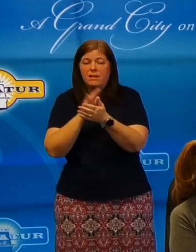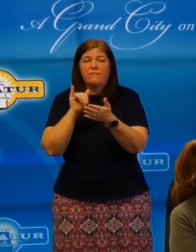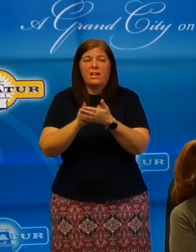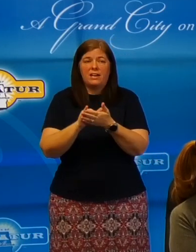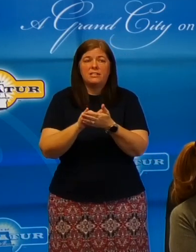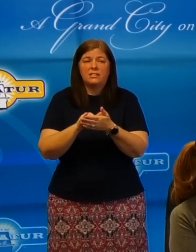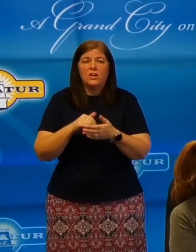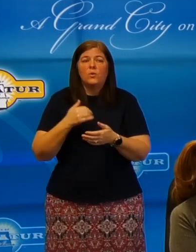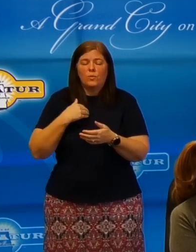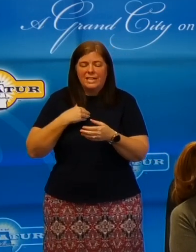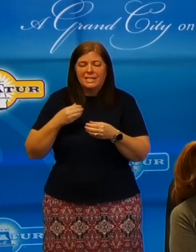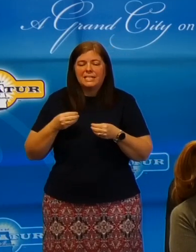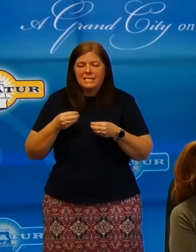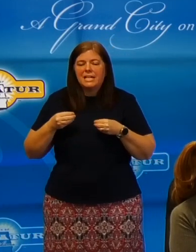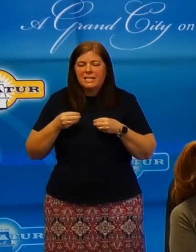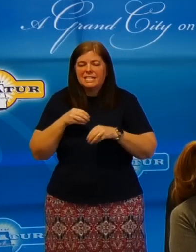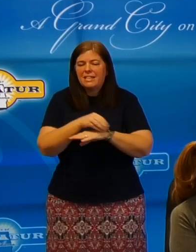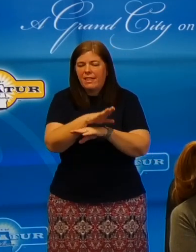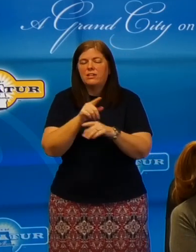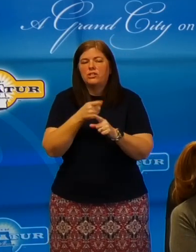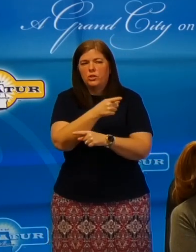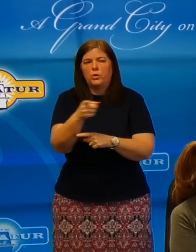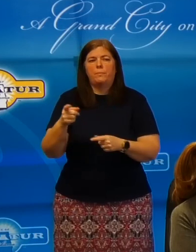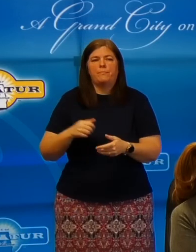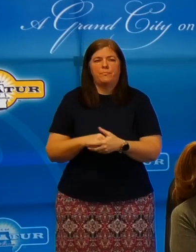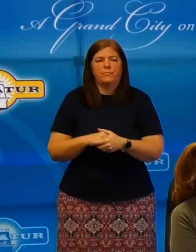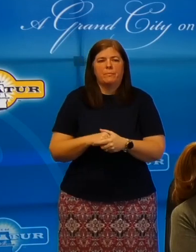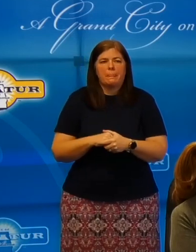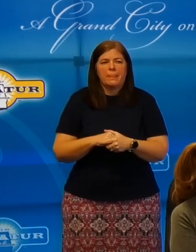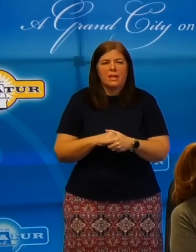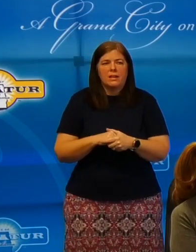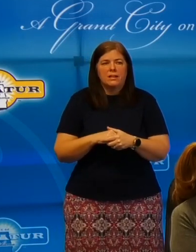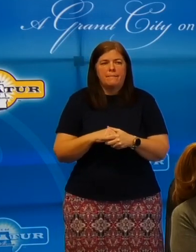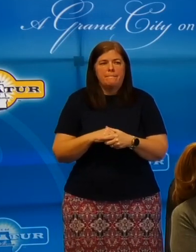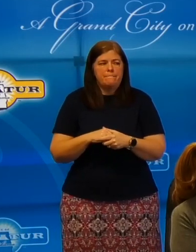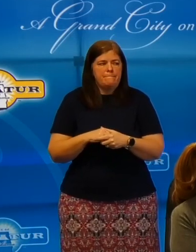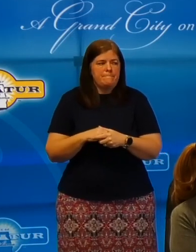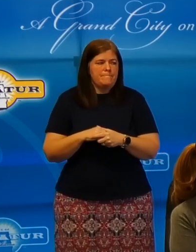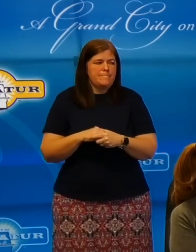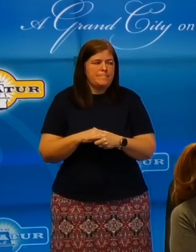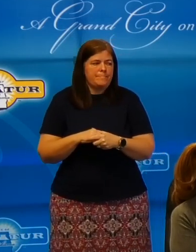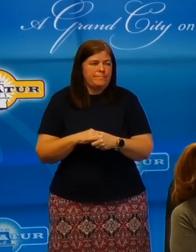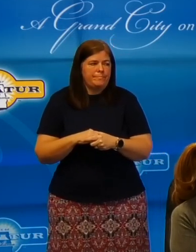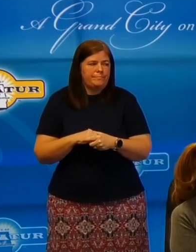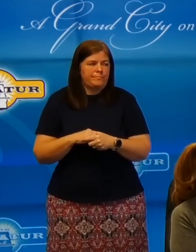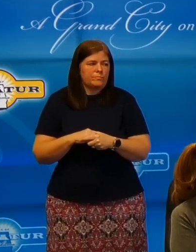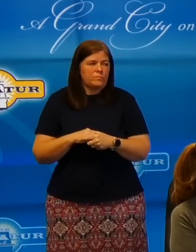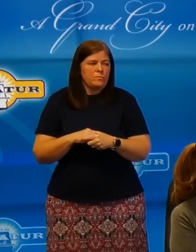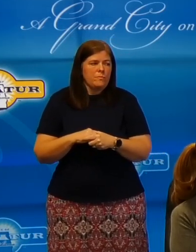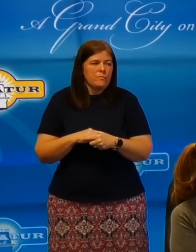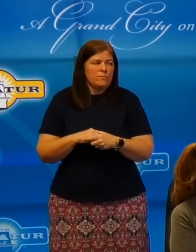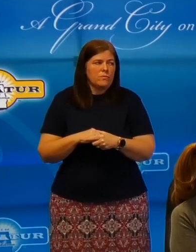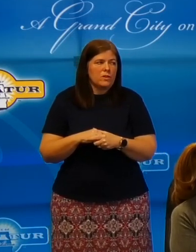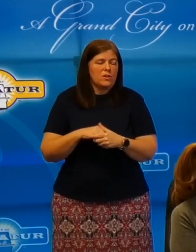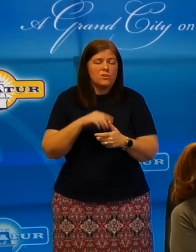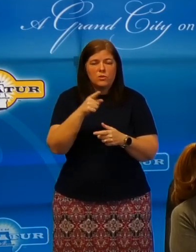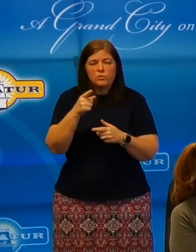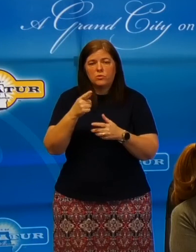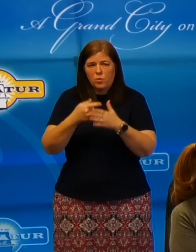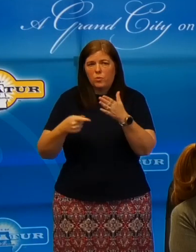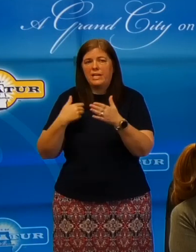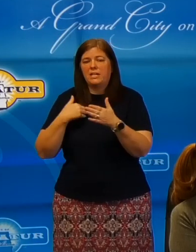FEMA government one that we have very similarly taken examples from. So those are what we go